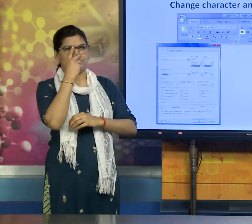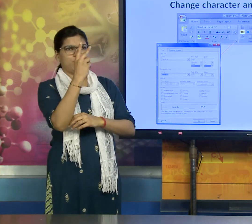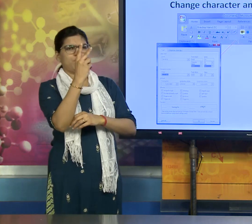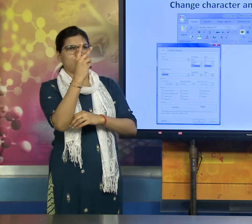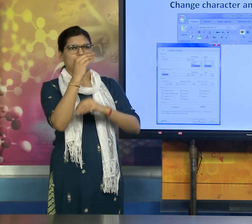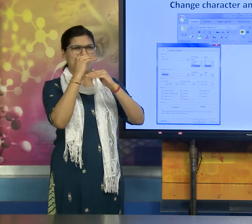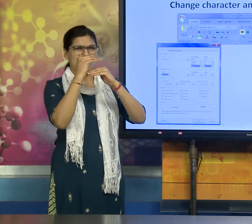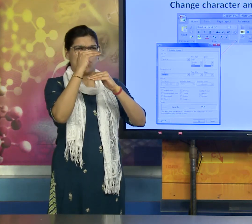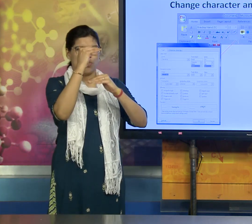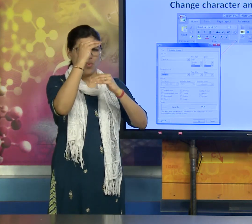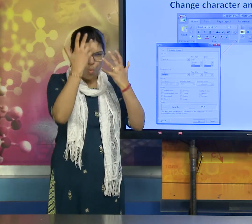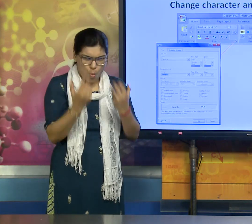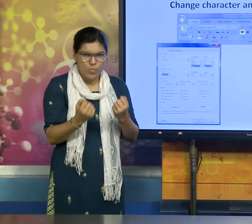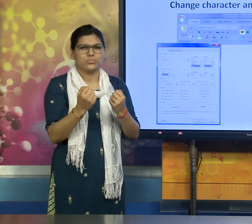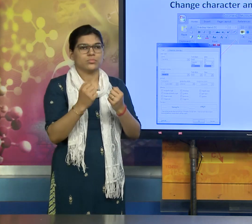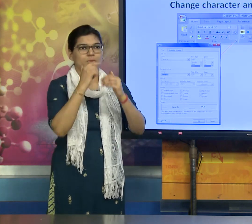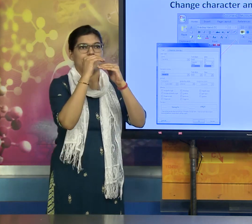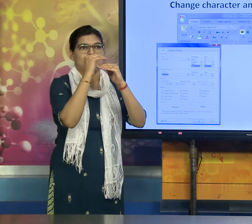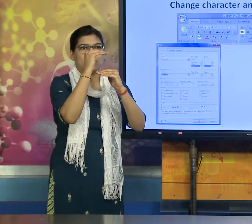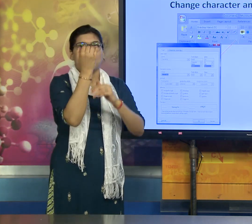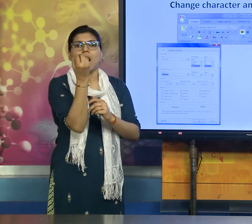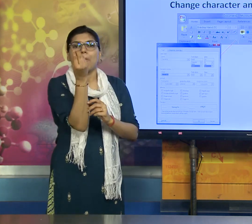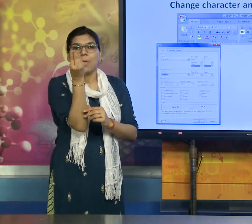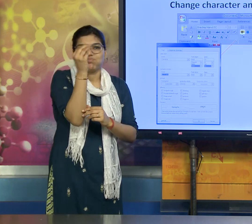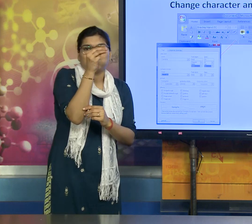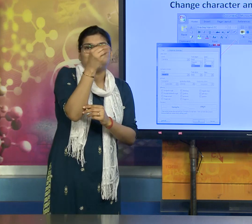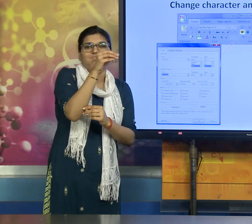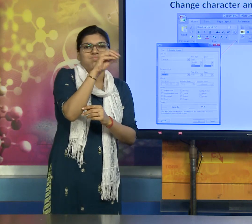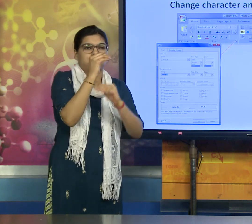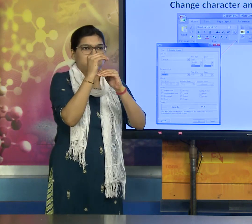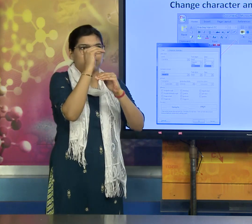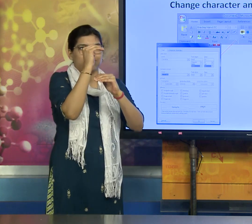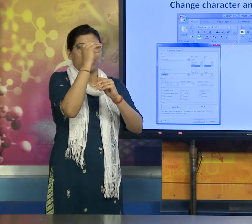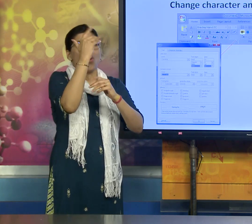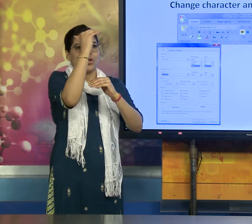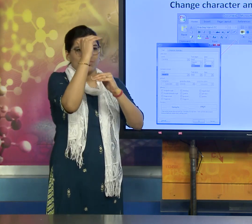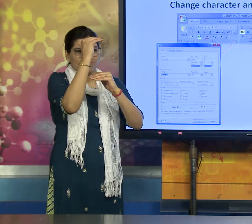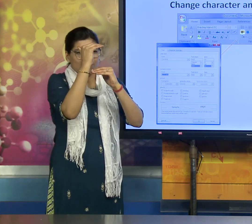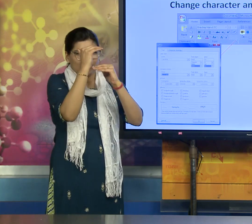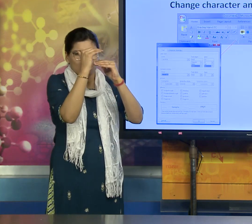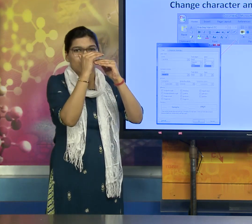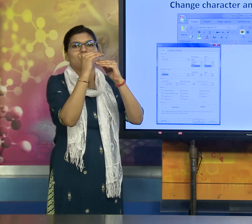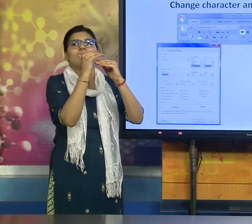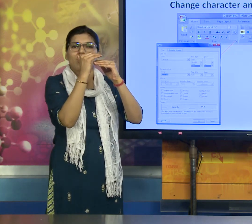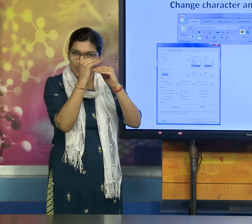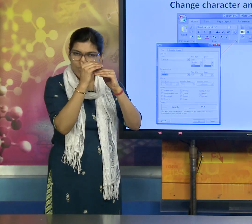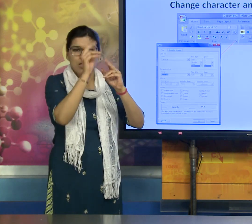You will see how you can change the font style, size, or you can compress your data, or